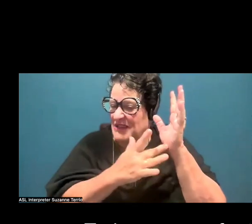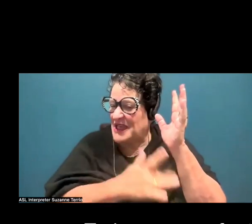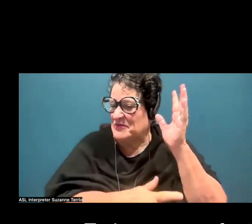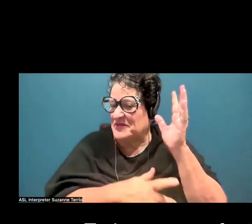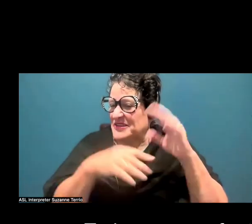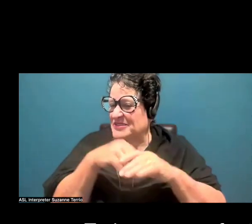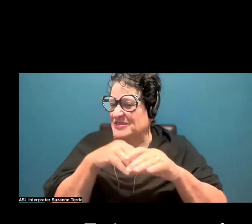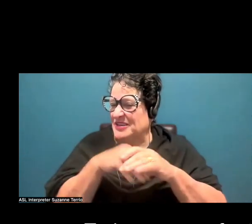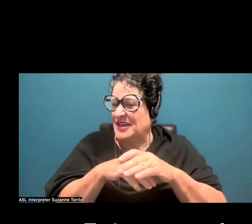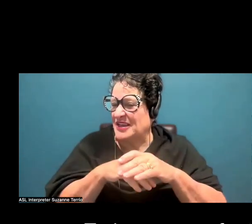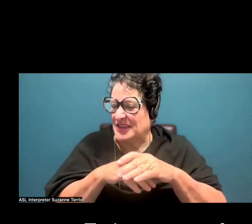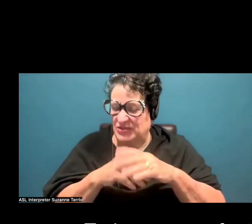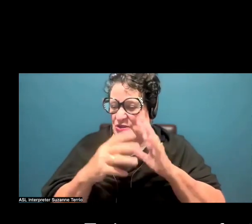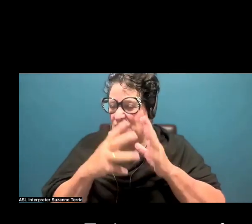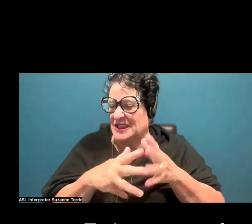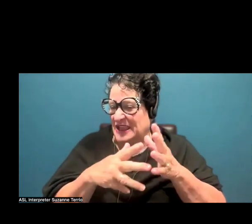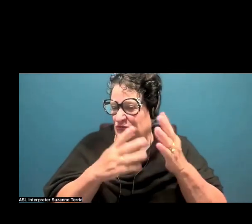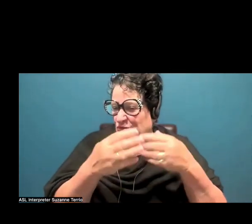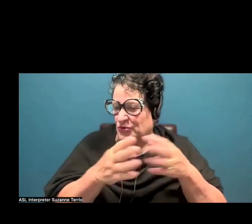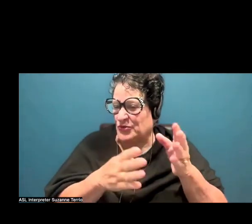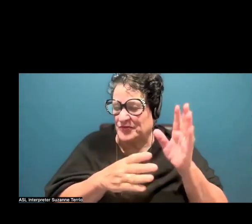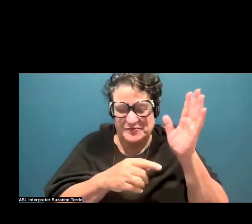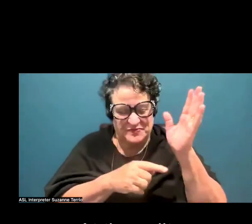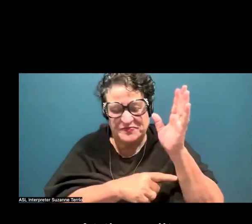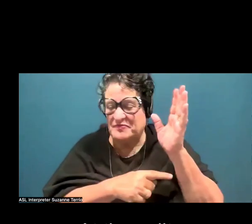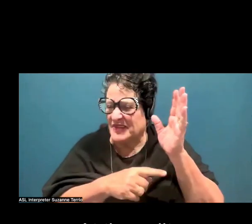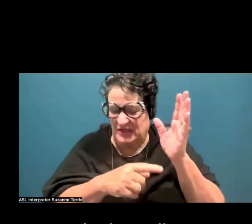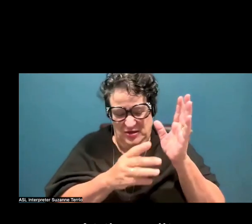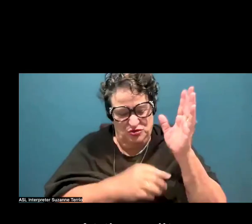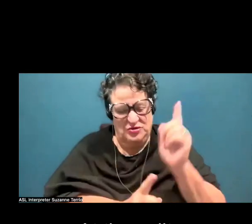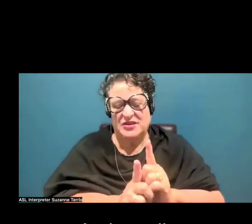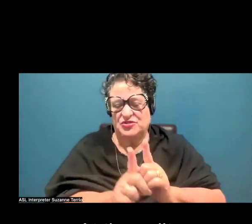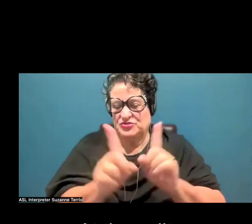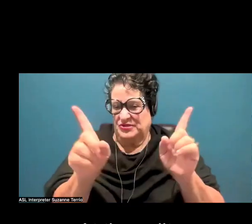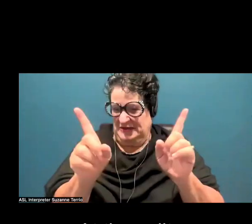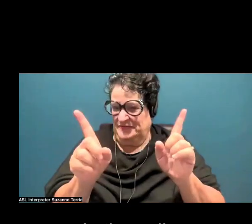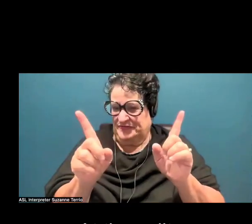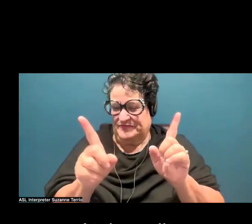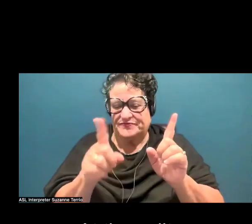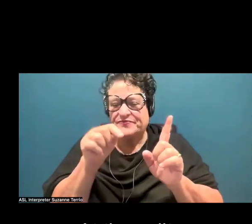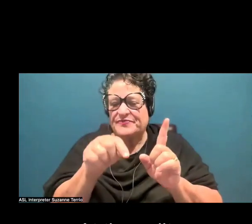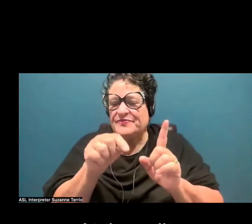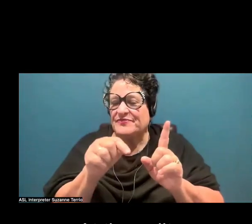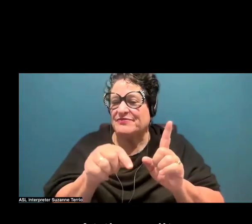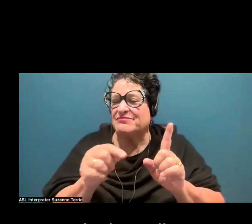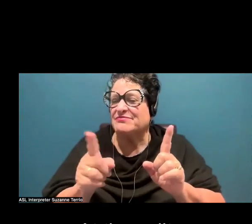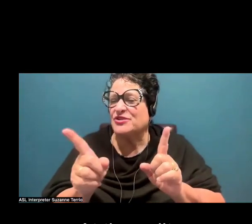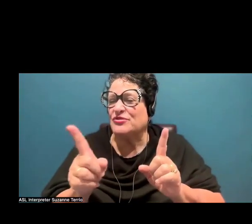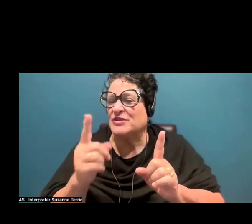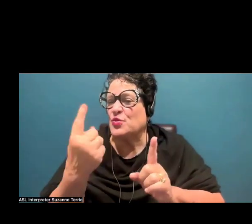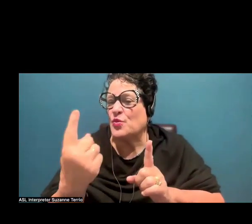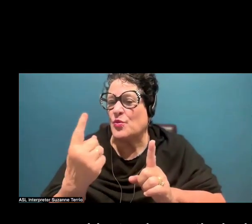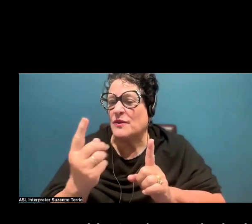the mechanism, he reached out to where the trunk split in 2 directions. At the split was a small, stunted branch, and from it stemmed one